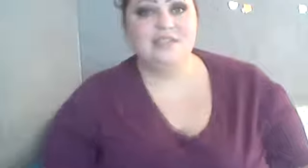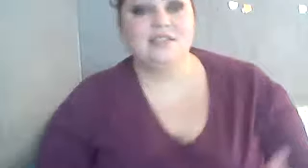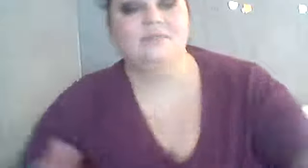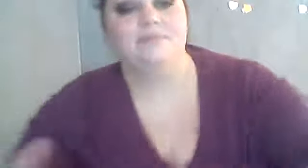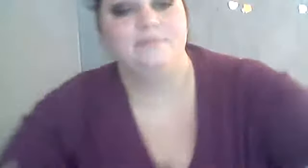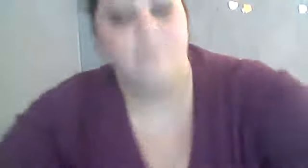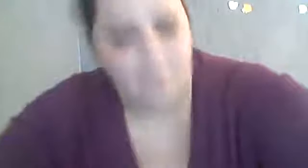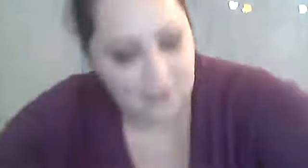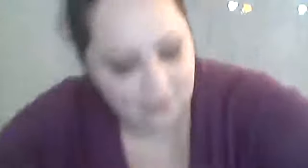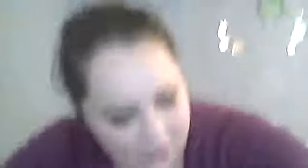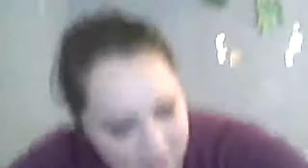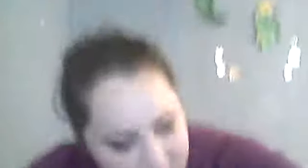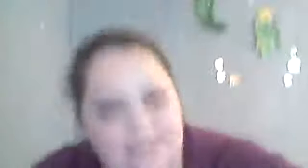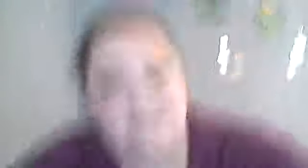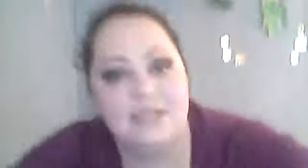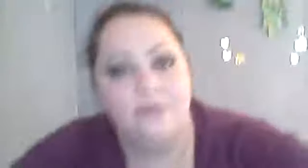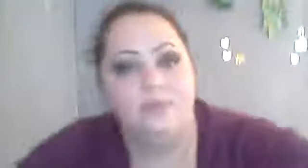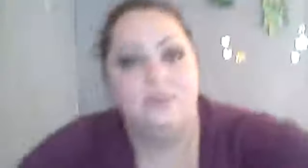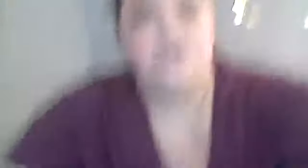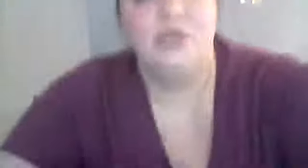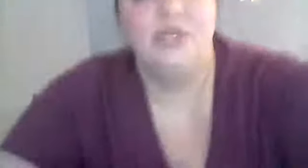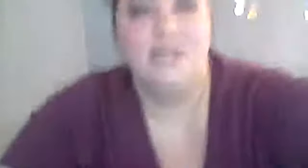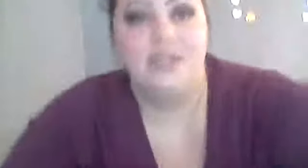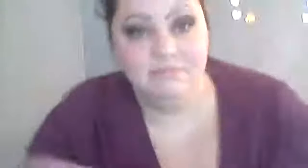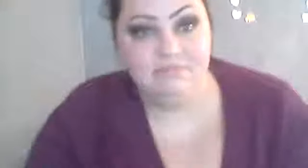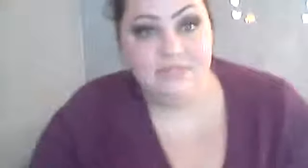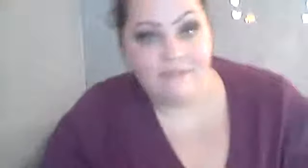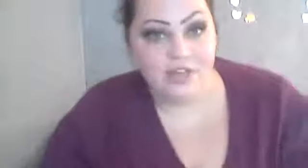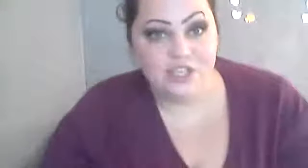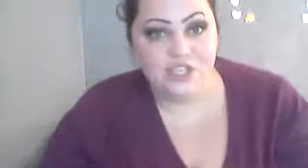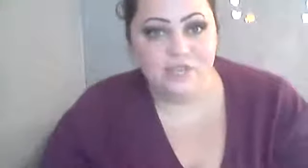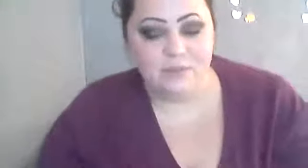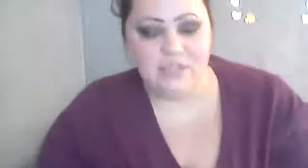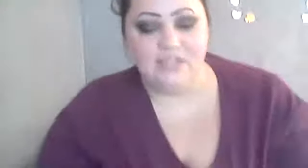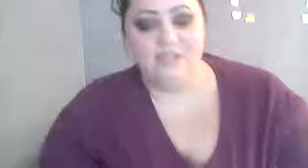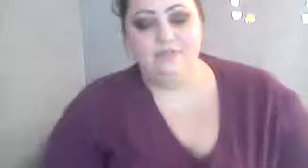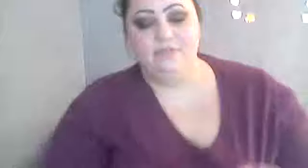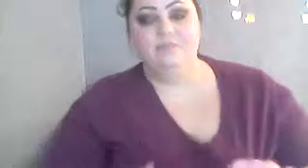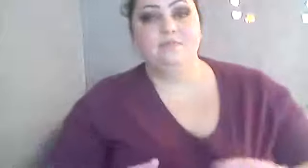it's let's see, what's a good definition of subjective?